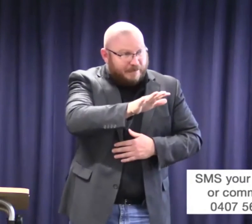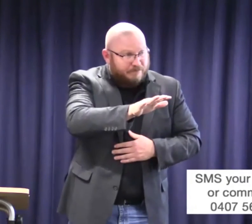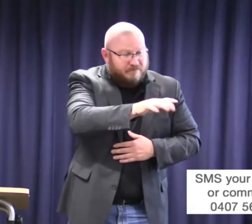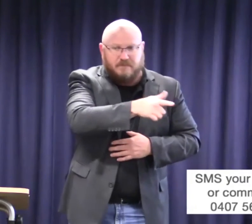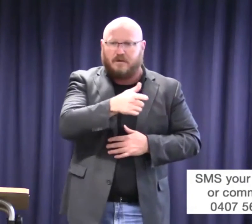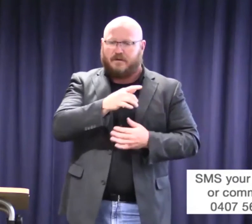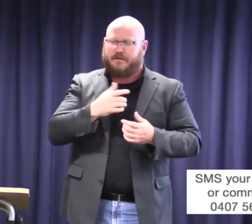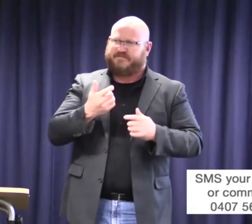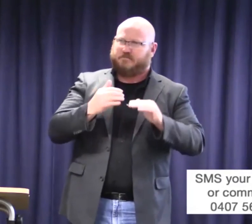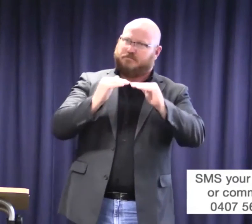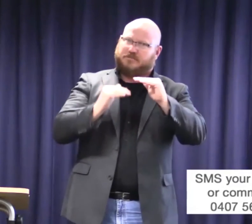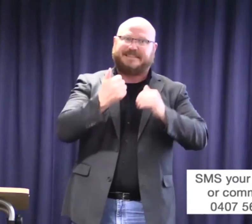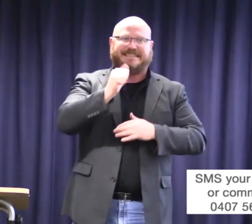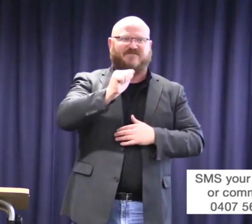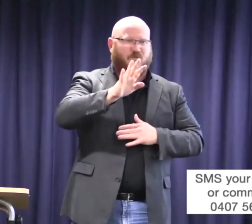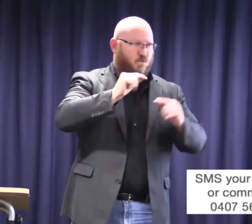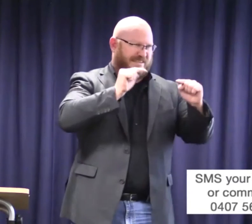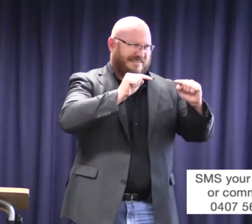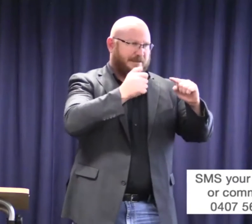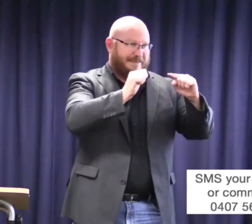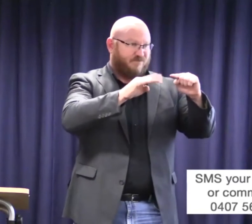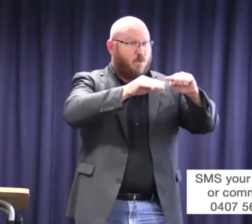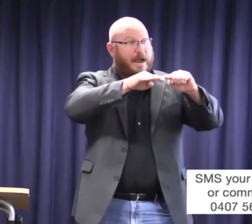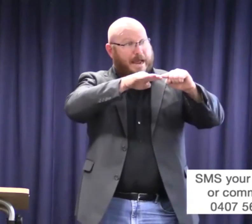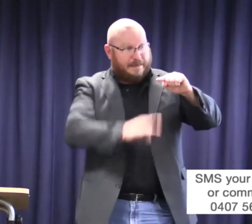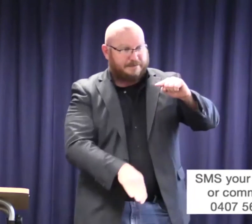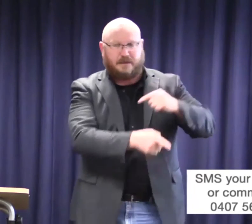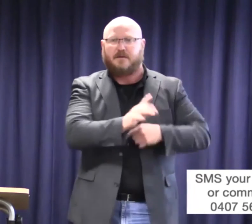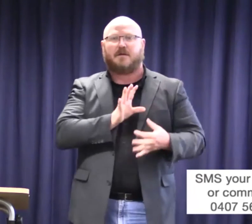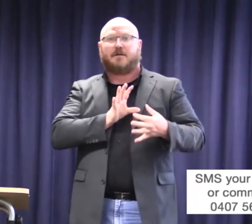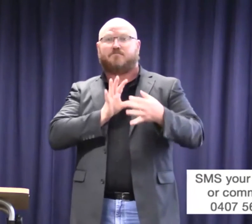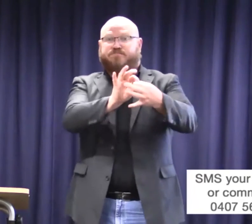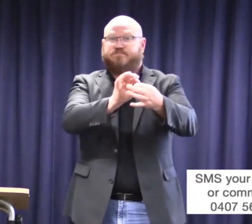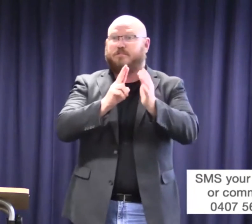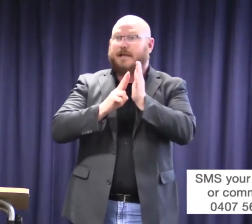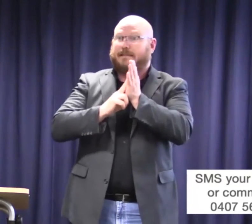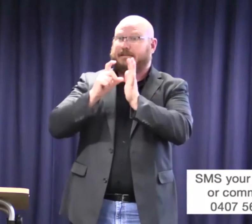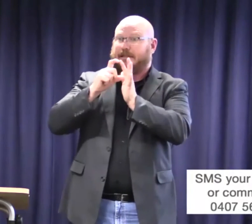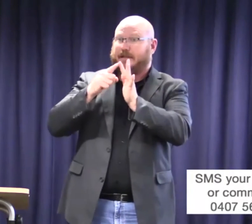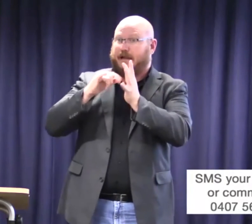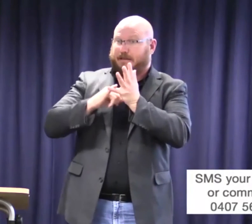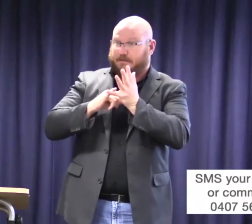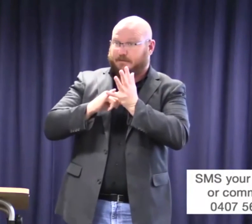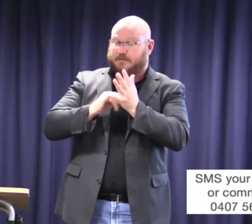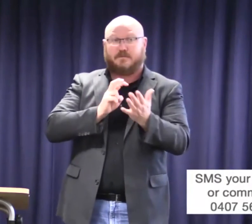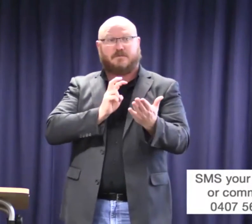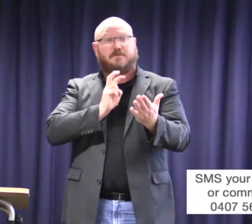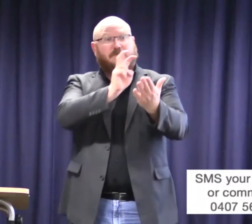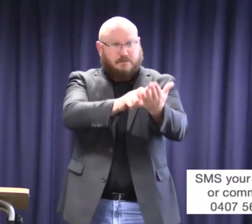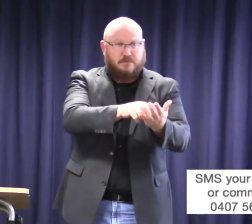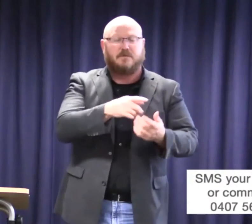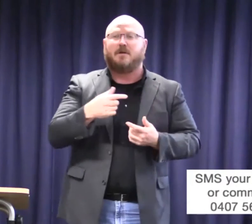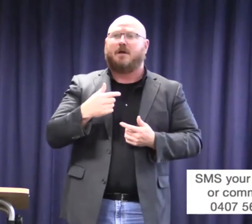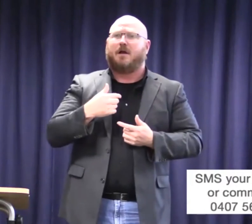If you're under the age of 65, say you're 64 years of age, you can join